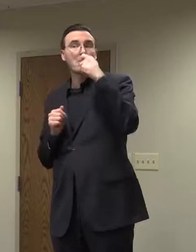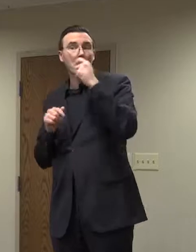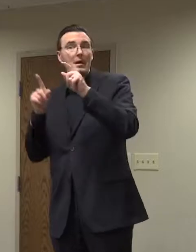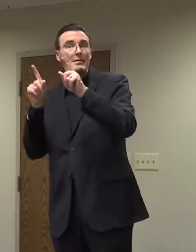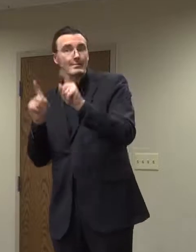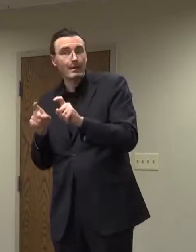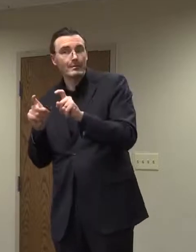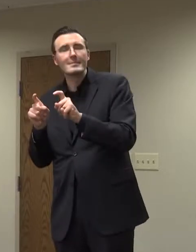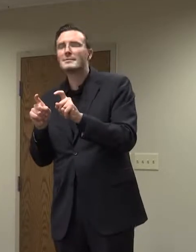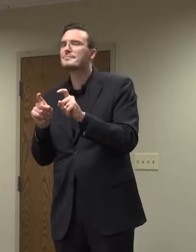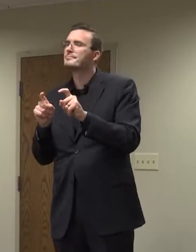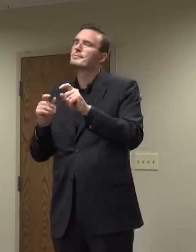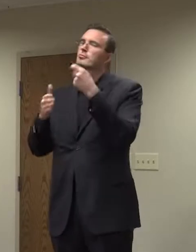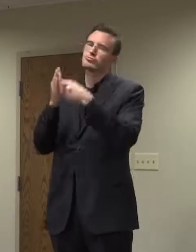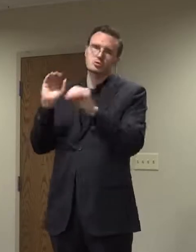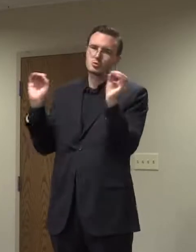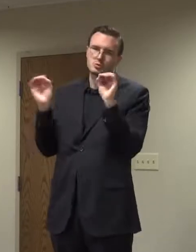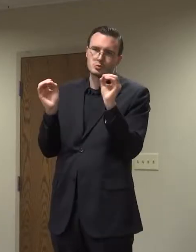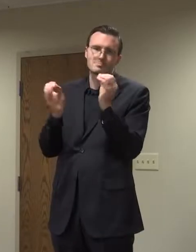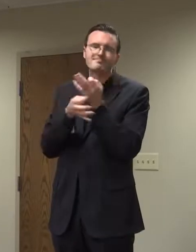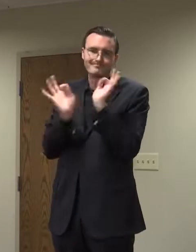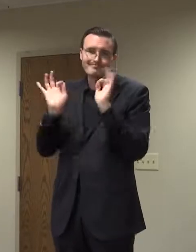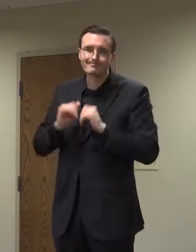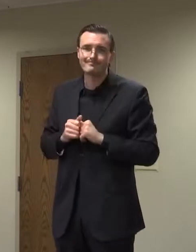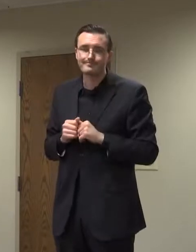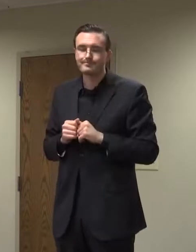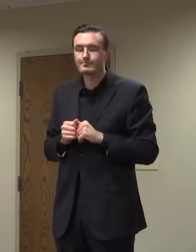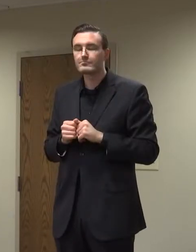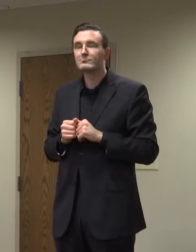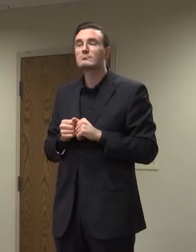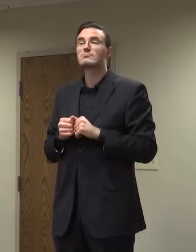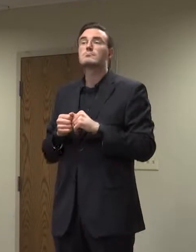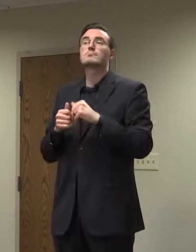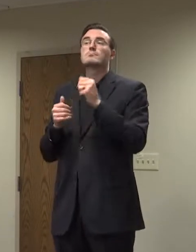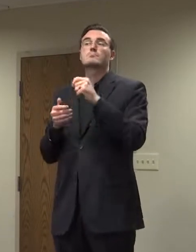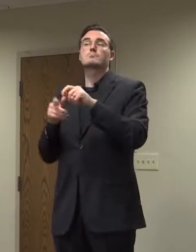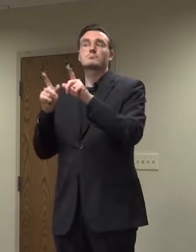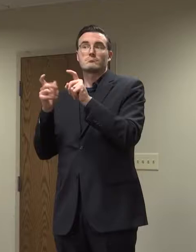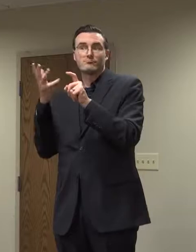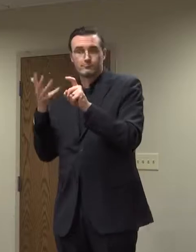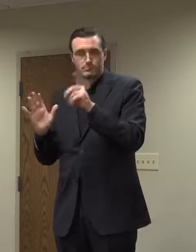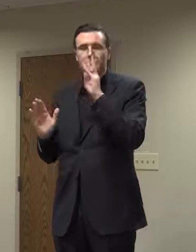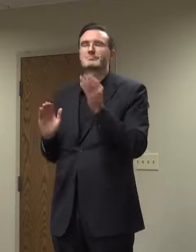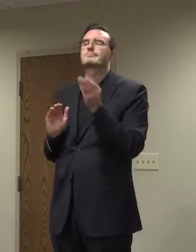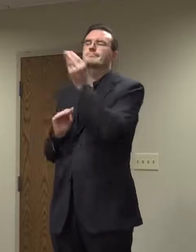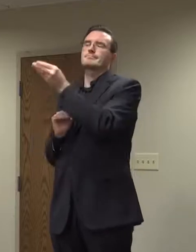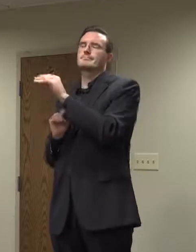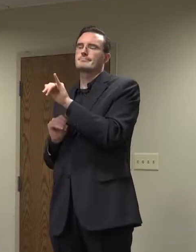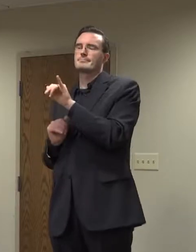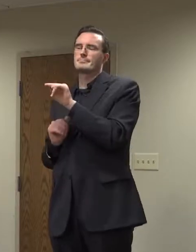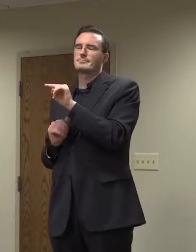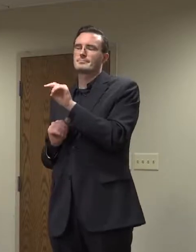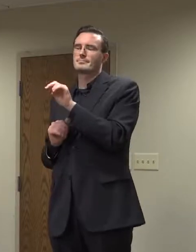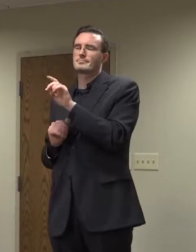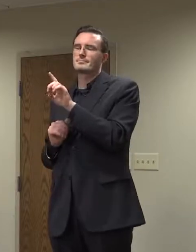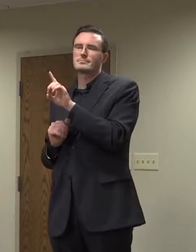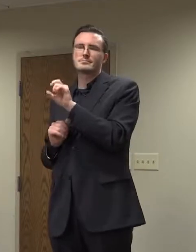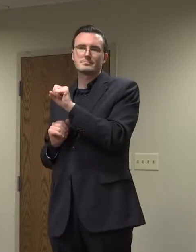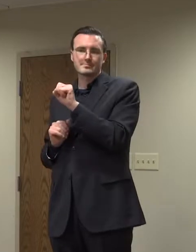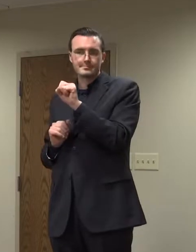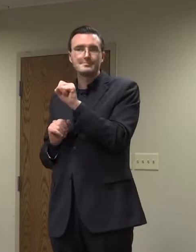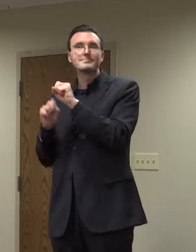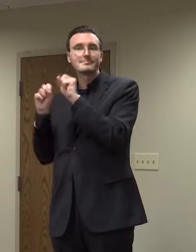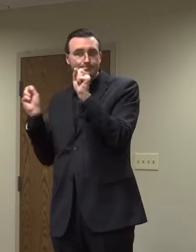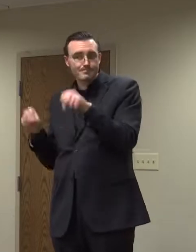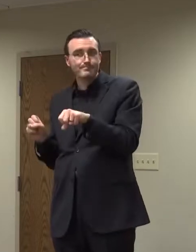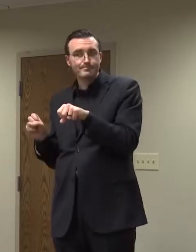be reported through what's called the INED system and will be followed up by a case investigator and contact tracer. So these will be handled